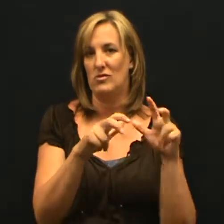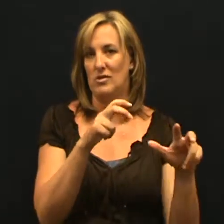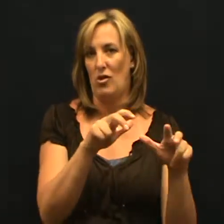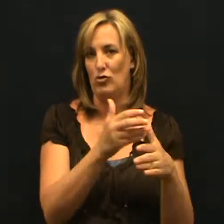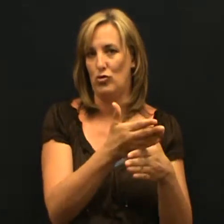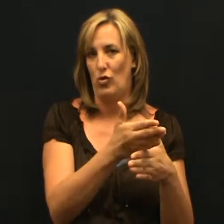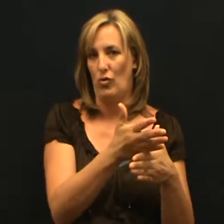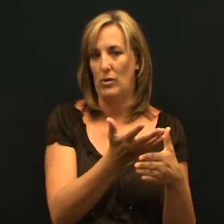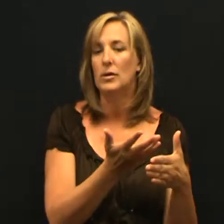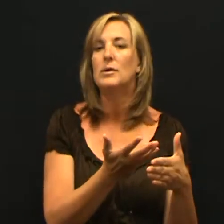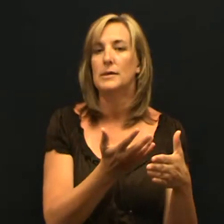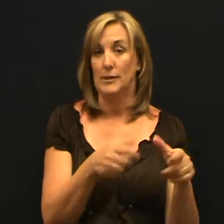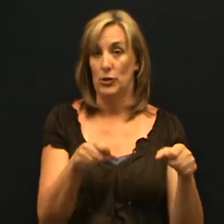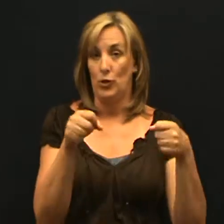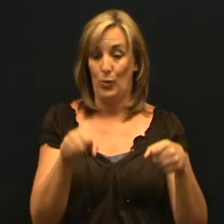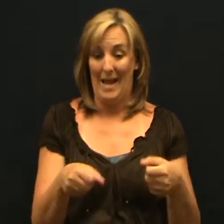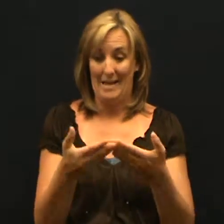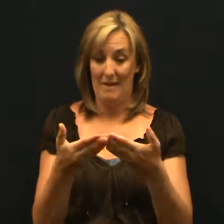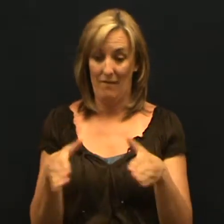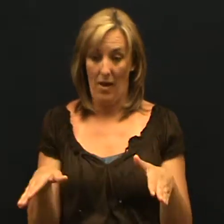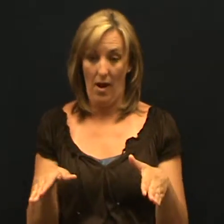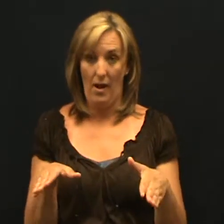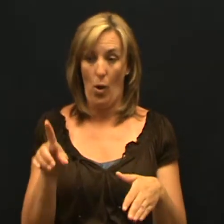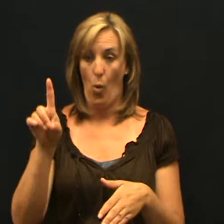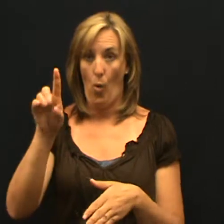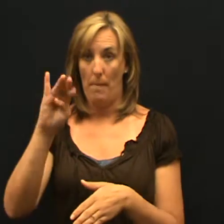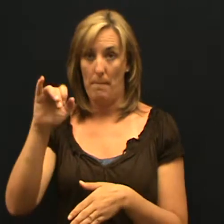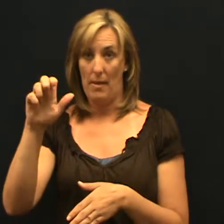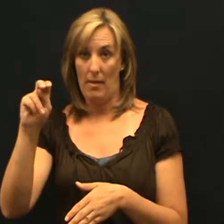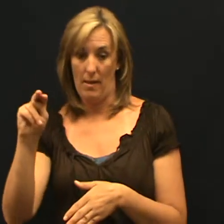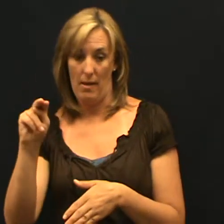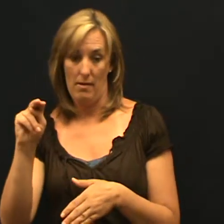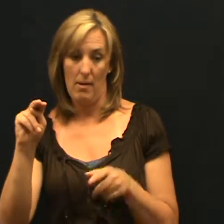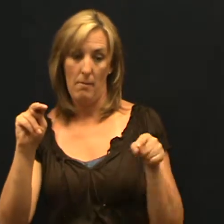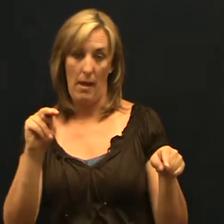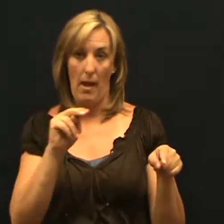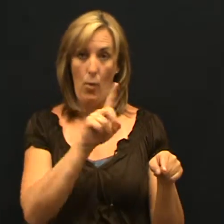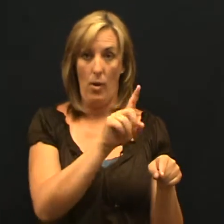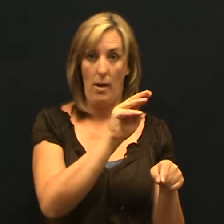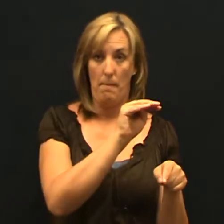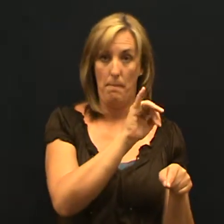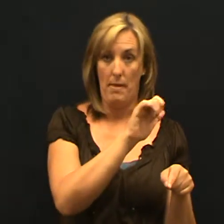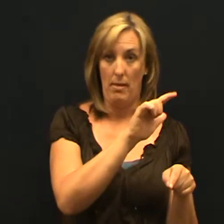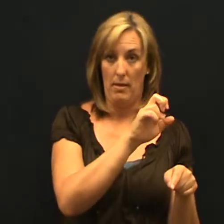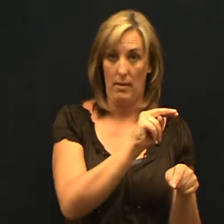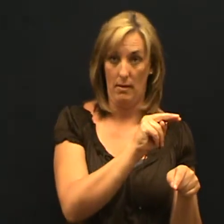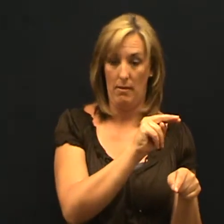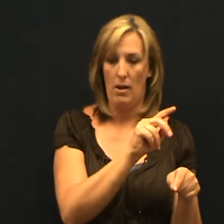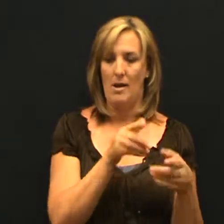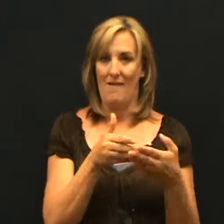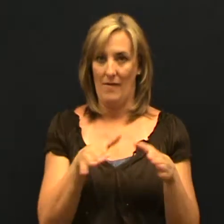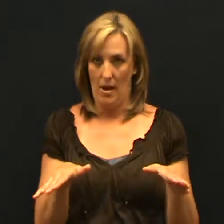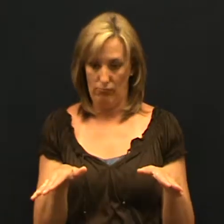can divide the billion by 1 million and get a market value price or market value per